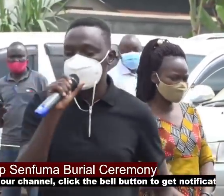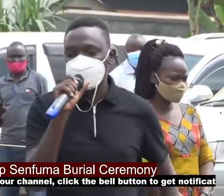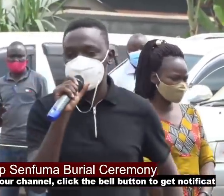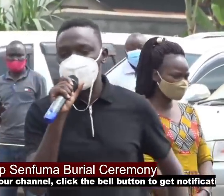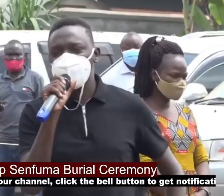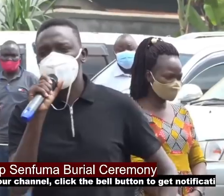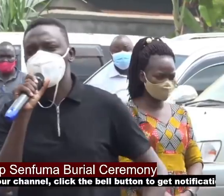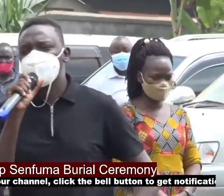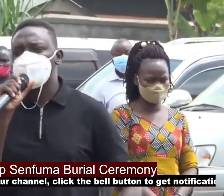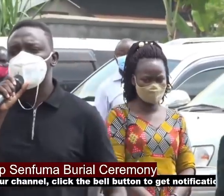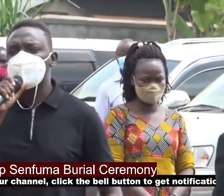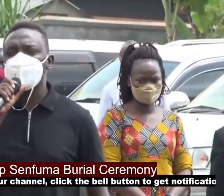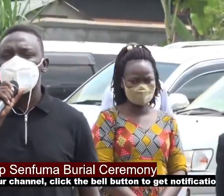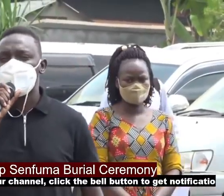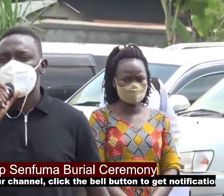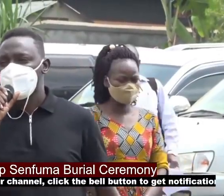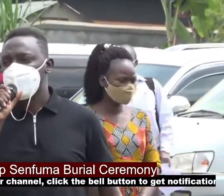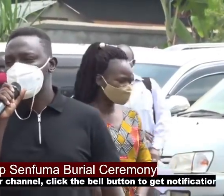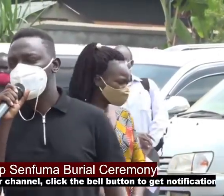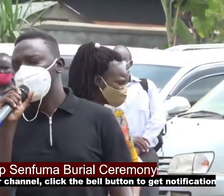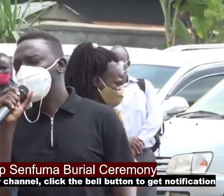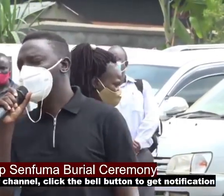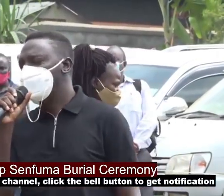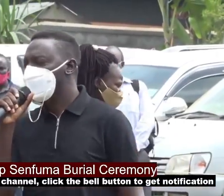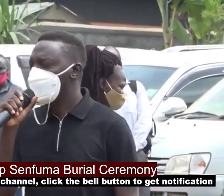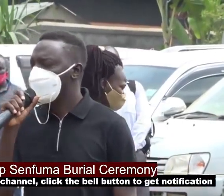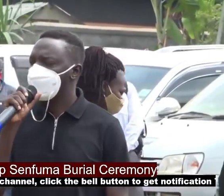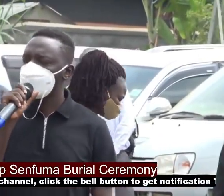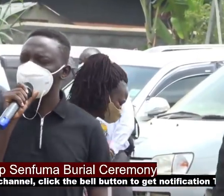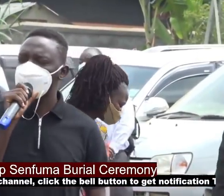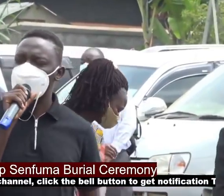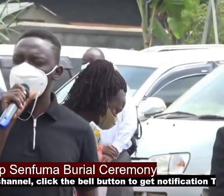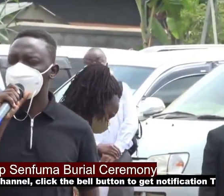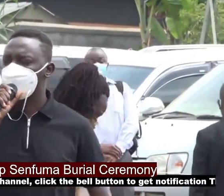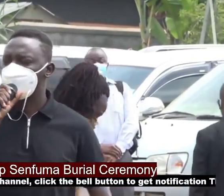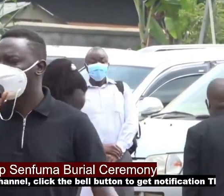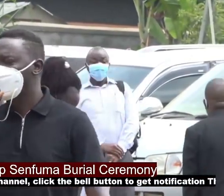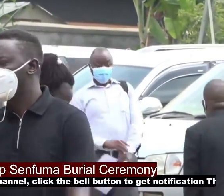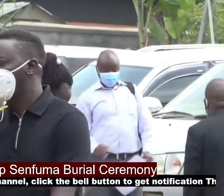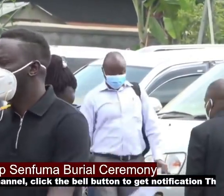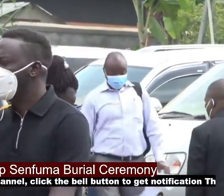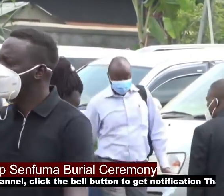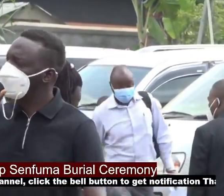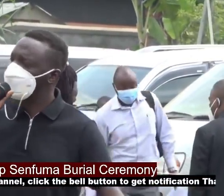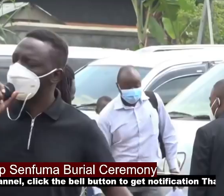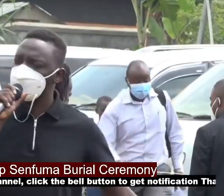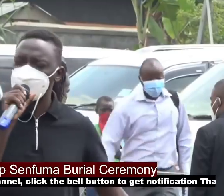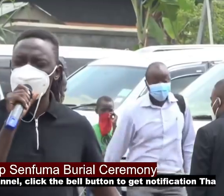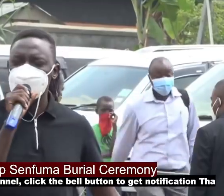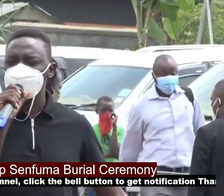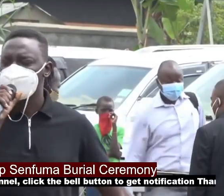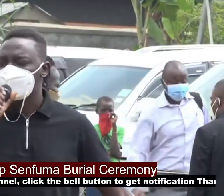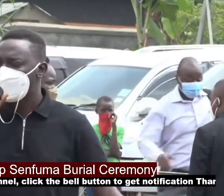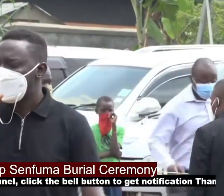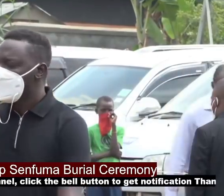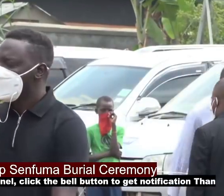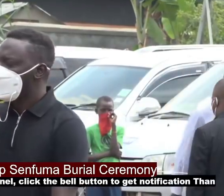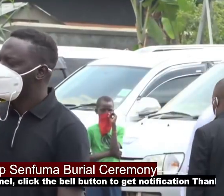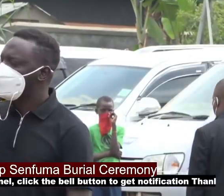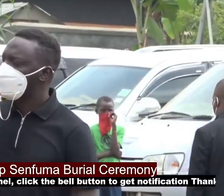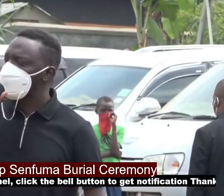Lendereza Yesu, Yesu oli mwana gwandika